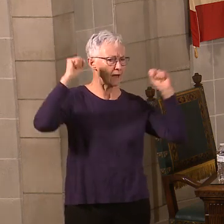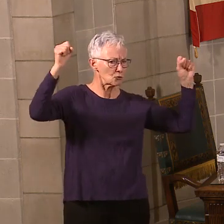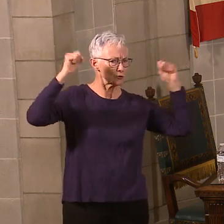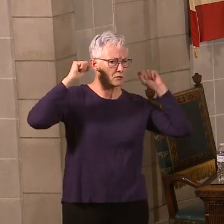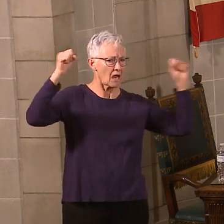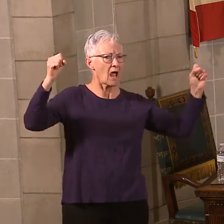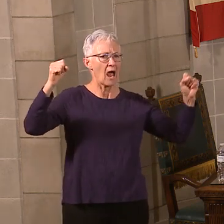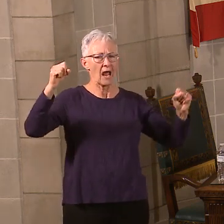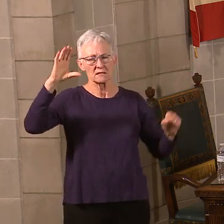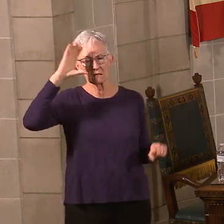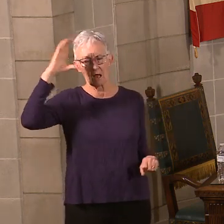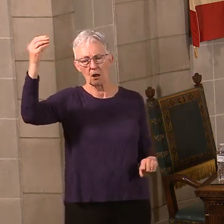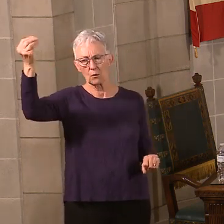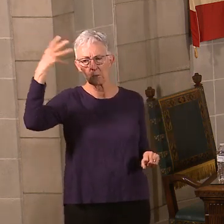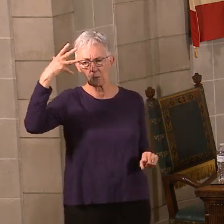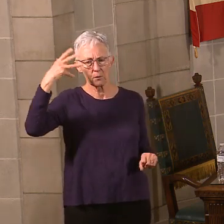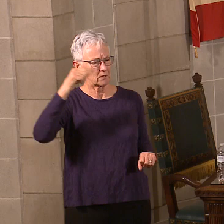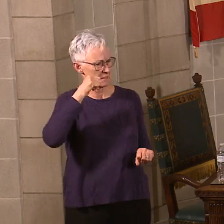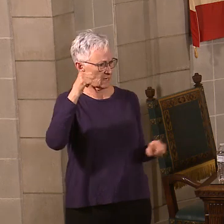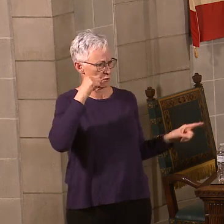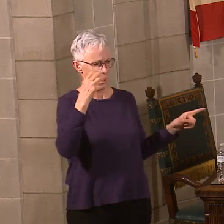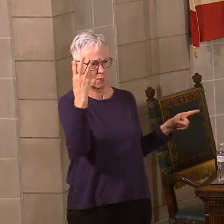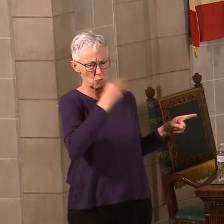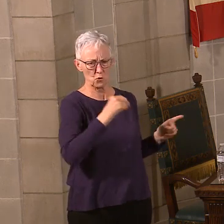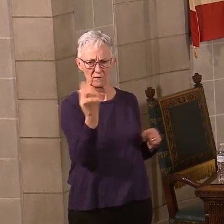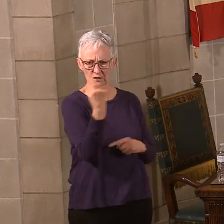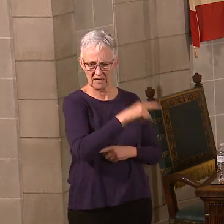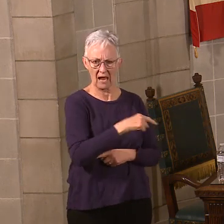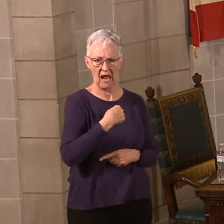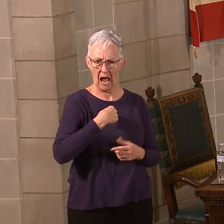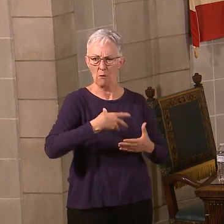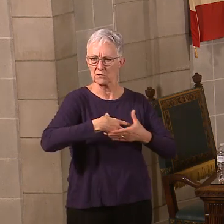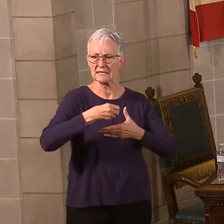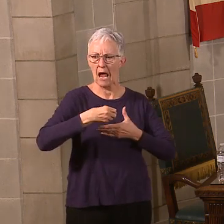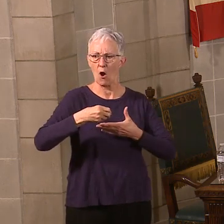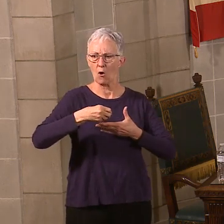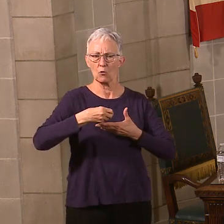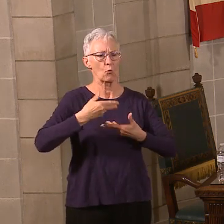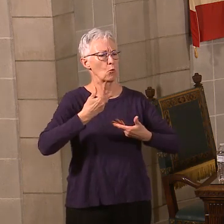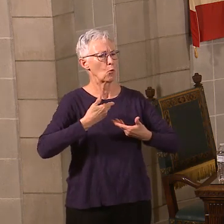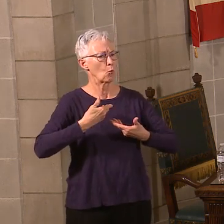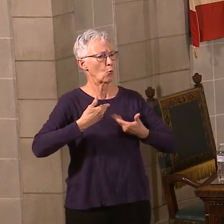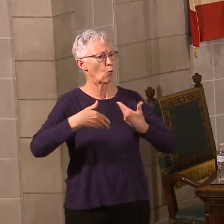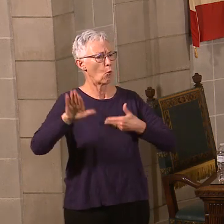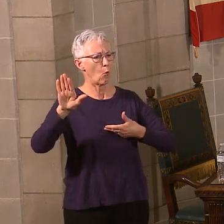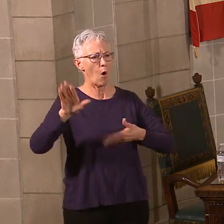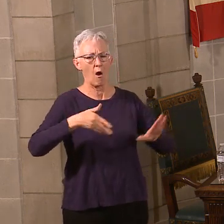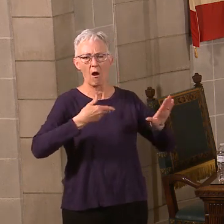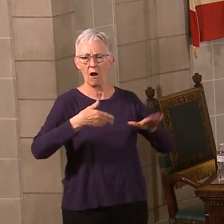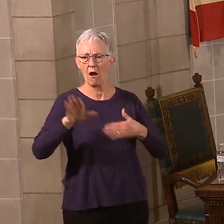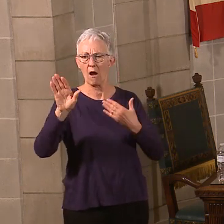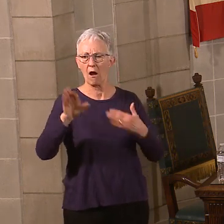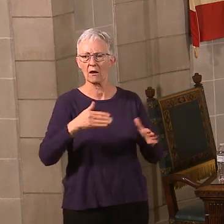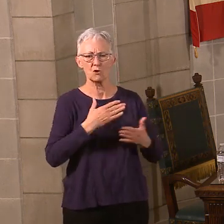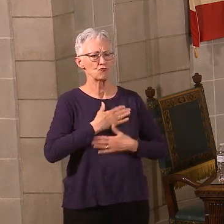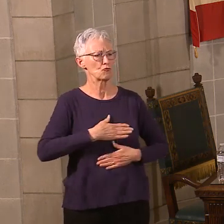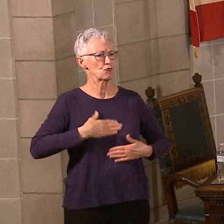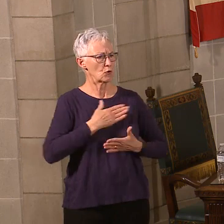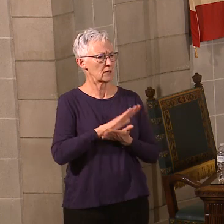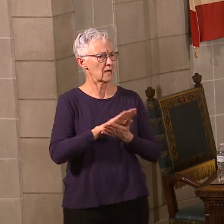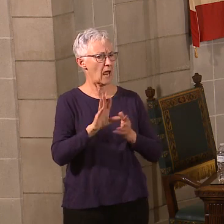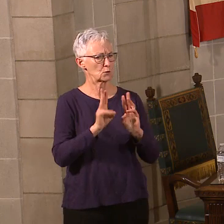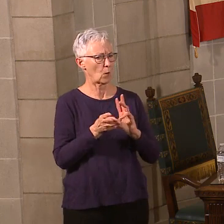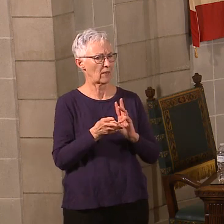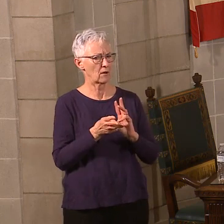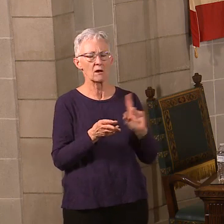wife. If you want to go to a park, though, you got to remember the same sort of rules we've been talking about, though. So don't go play